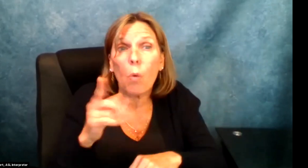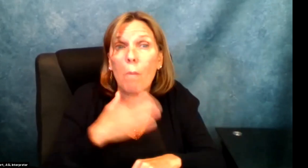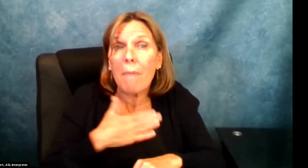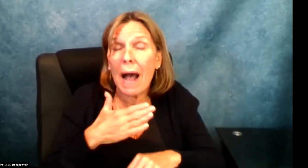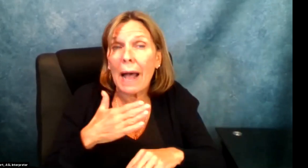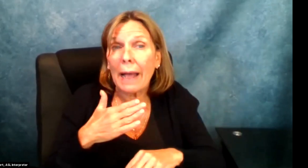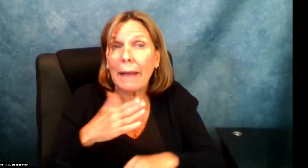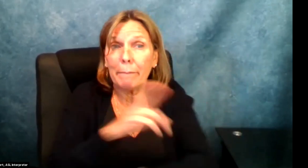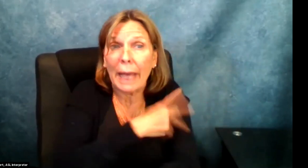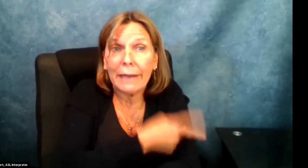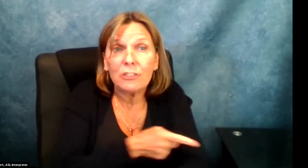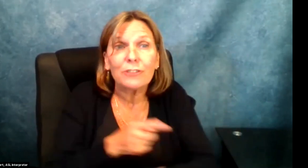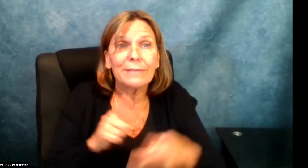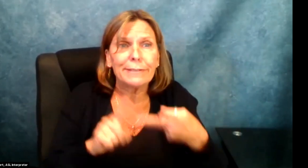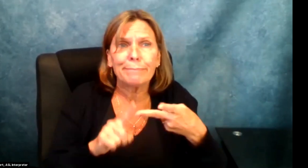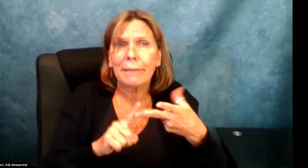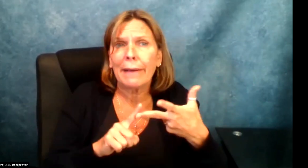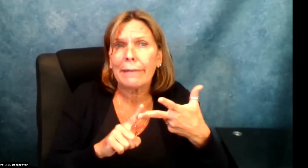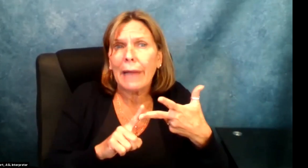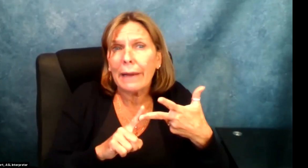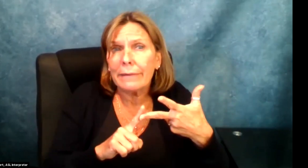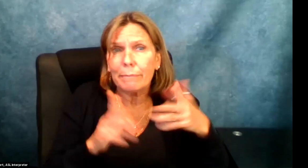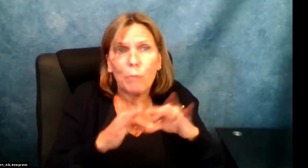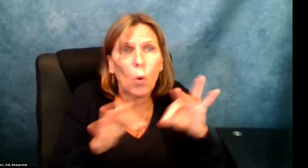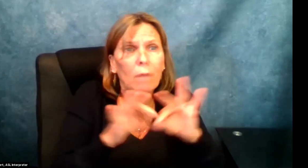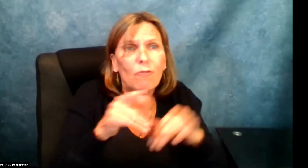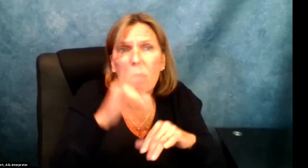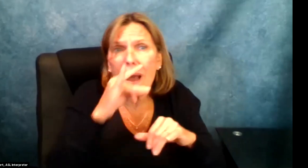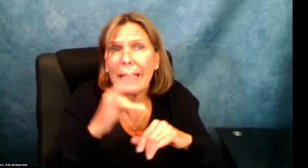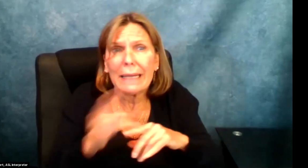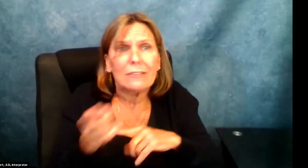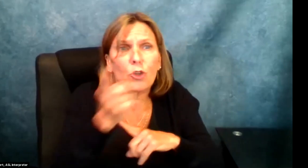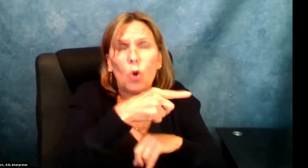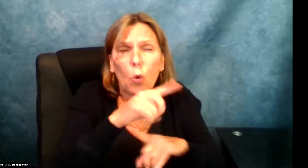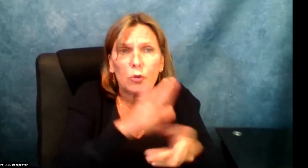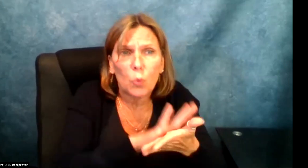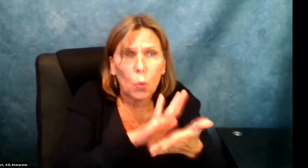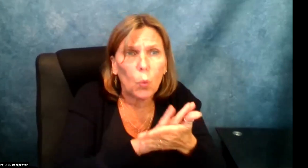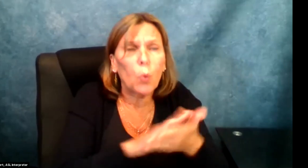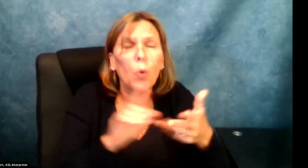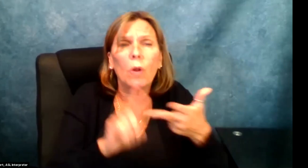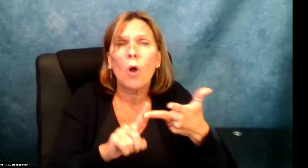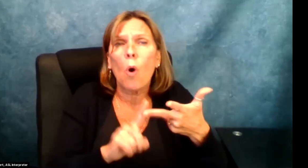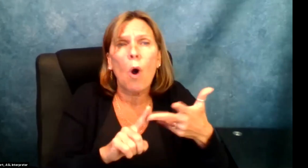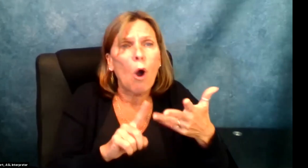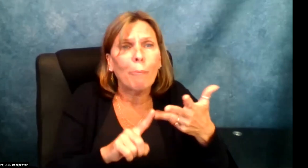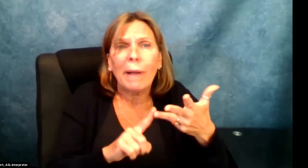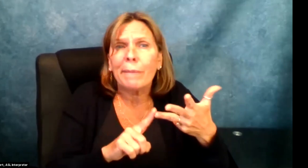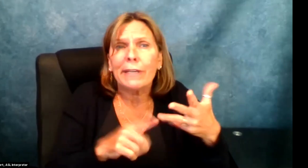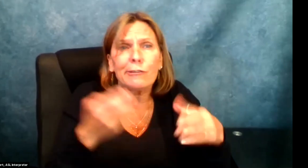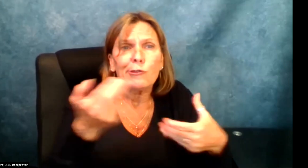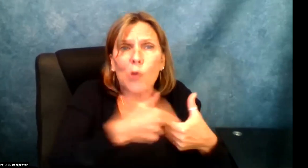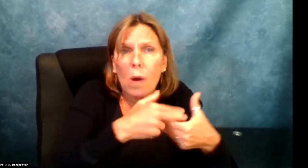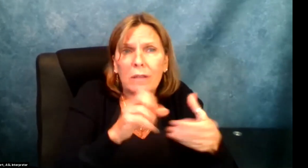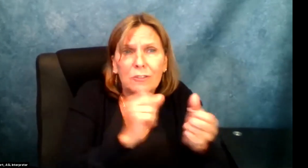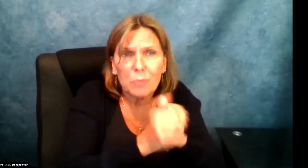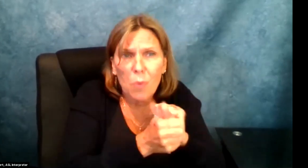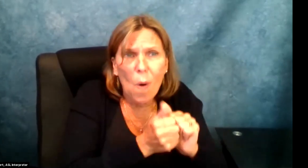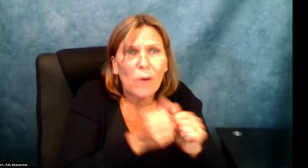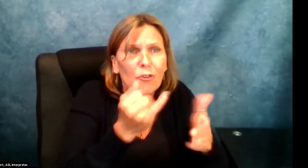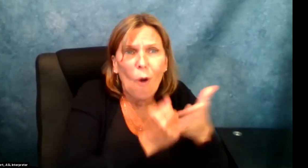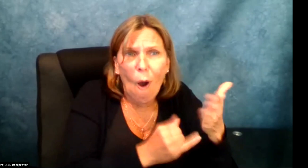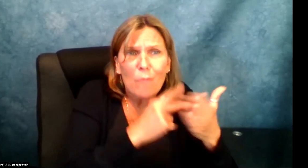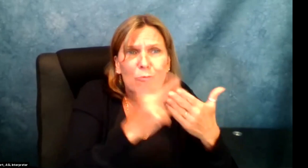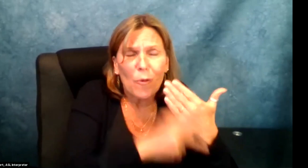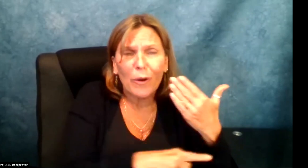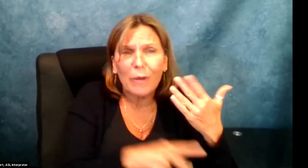get to activities, like I want them to get to school. I want them to get to sports. I want them to get to arts programs and things that they really care